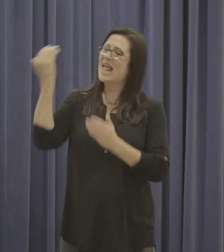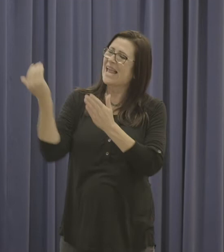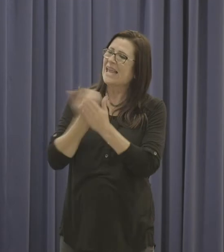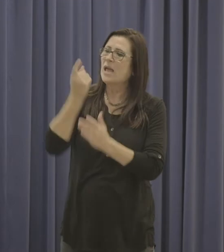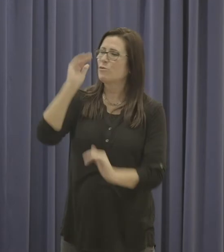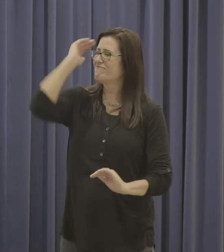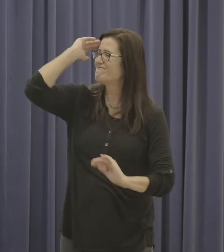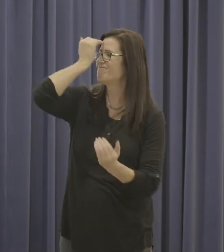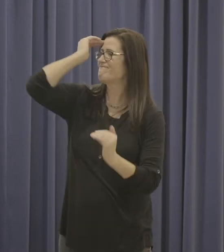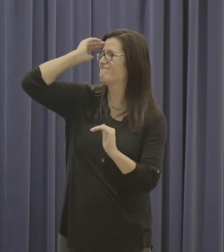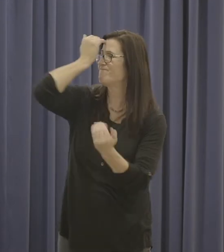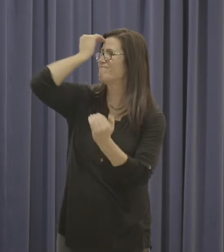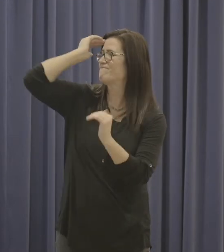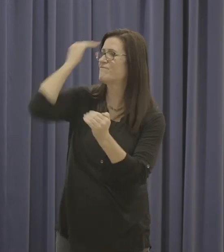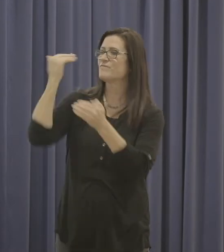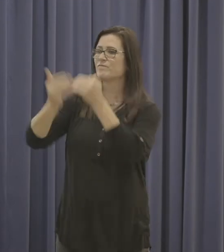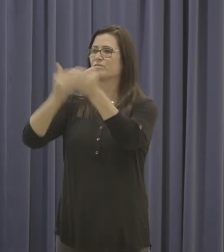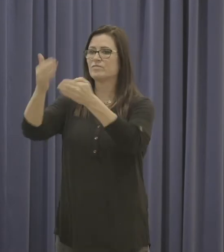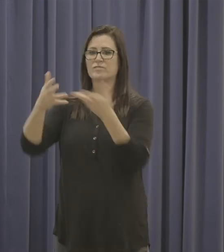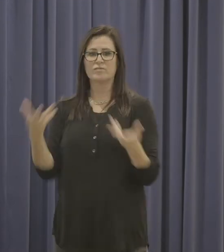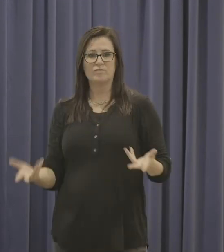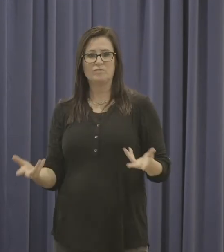drive. While my story involves